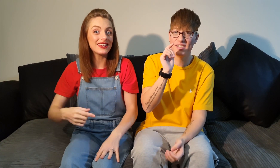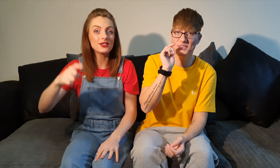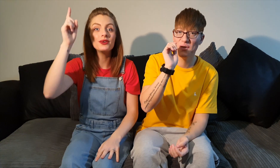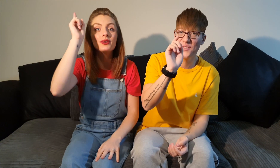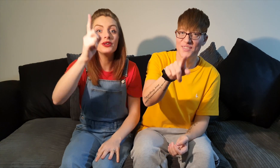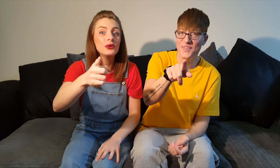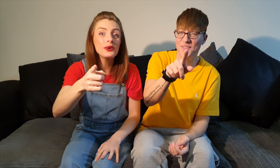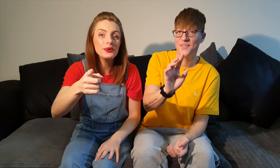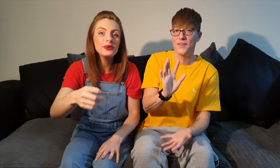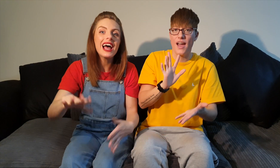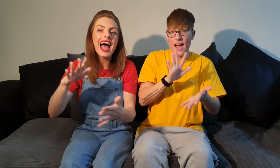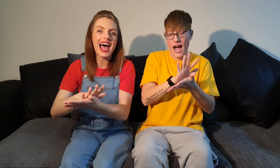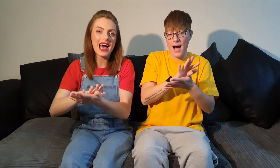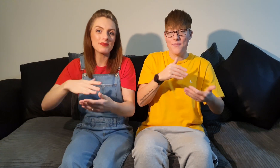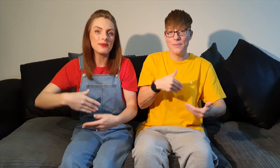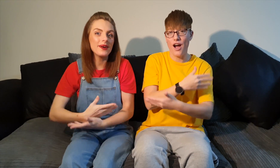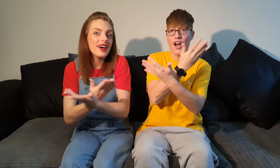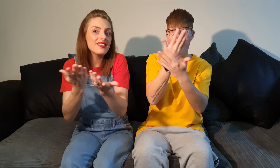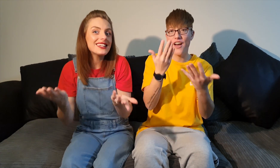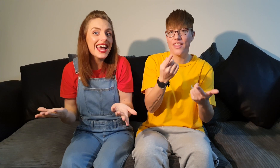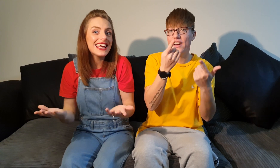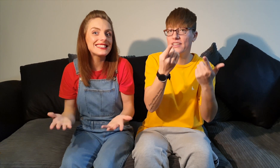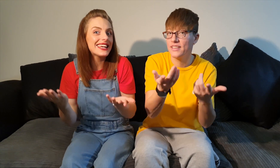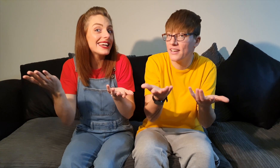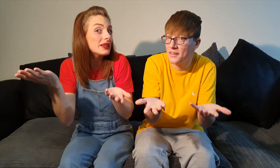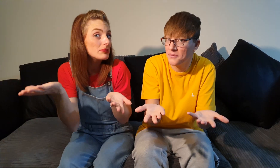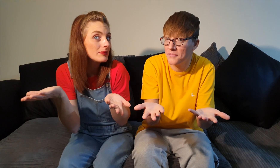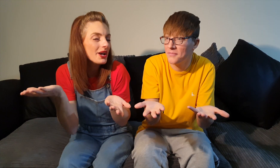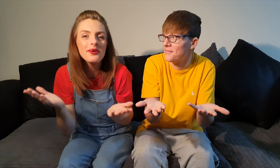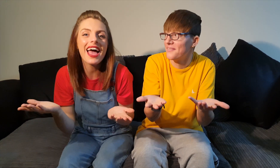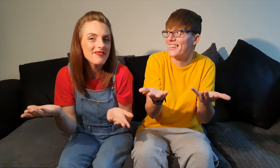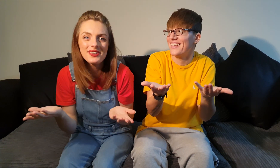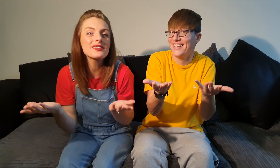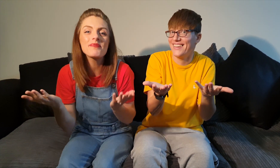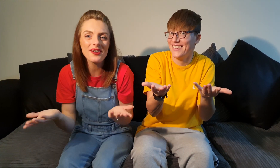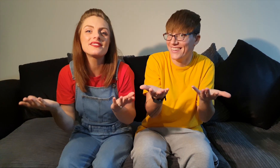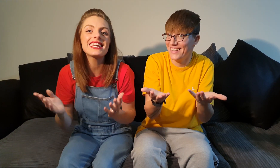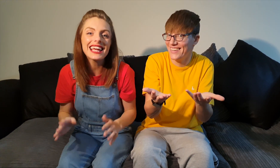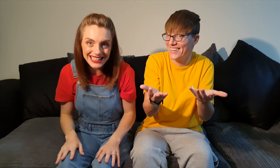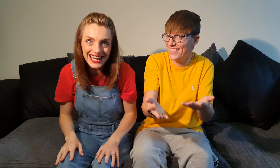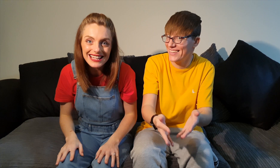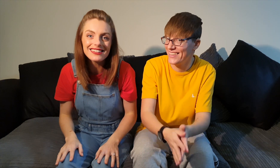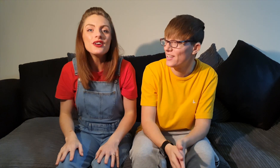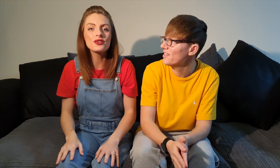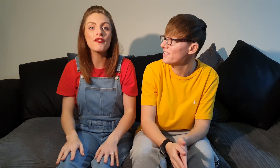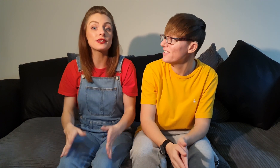to you. Happy birthday, dear. Whoever's birthday it is. So if it's